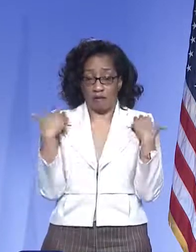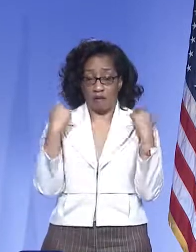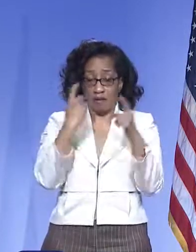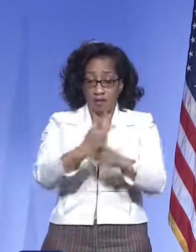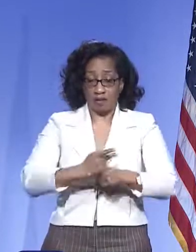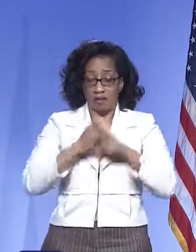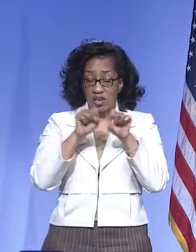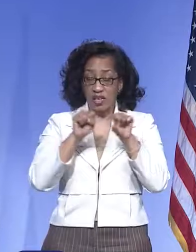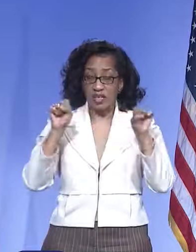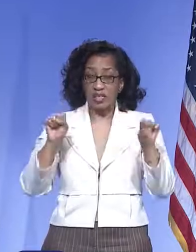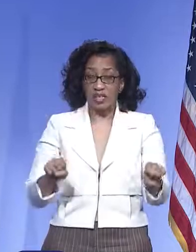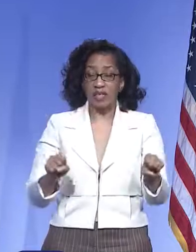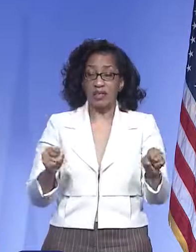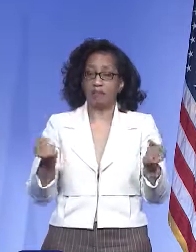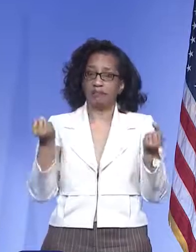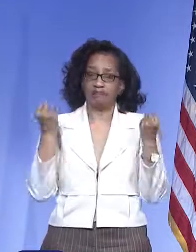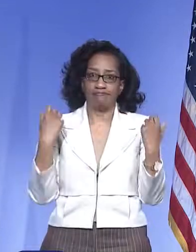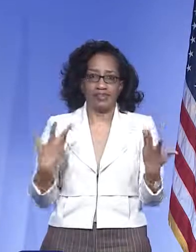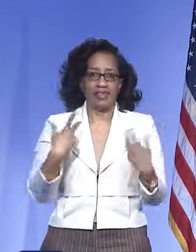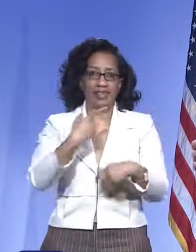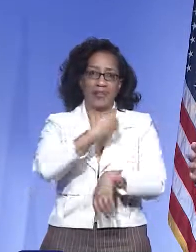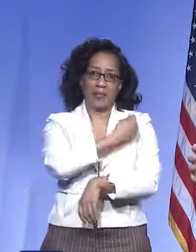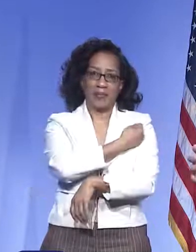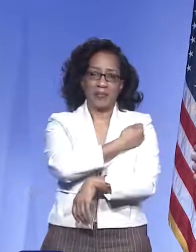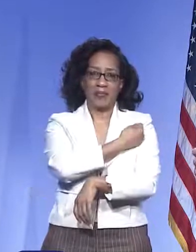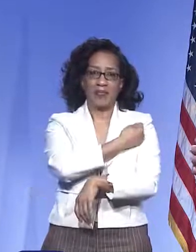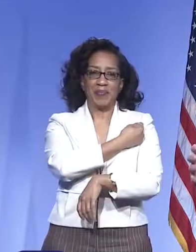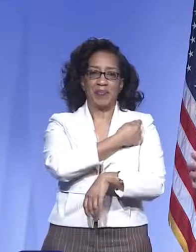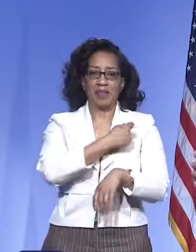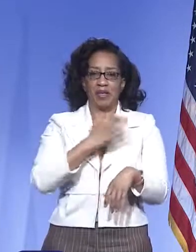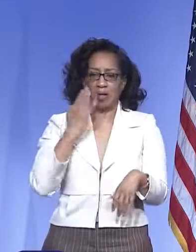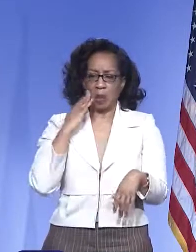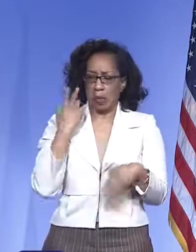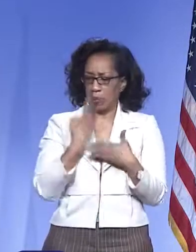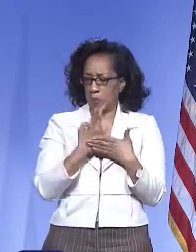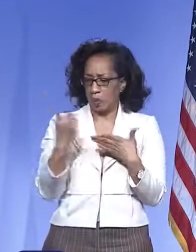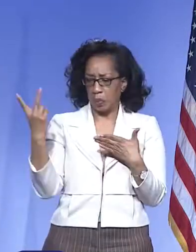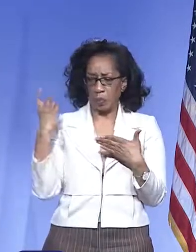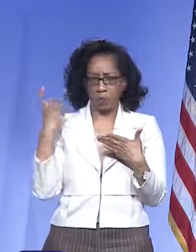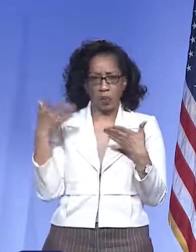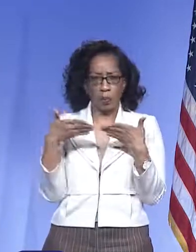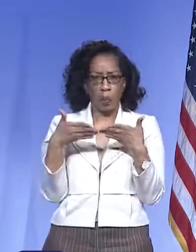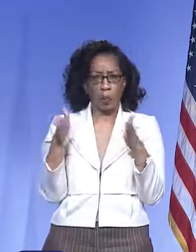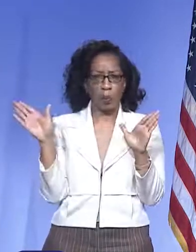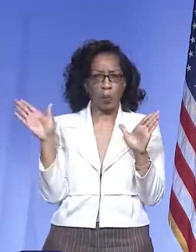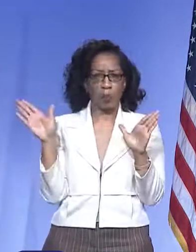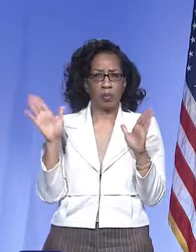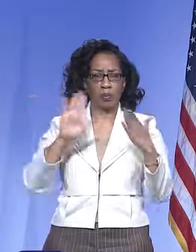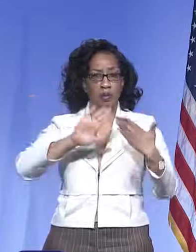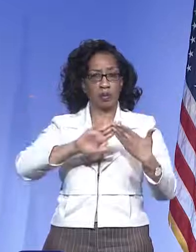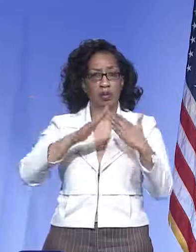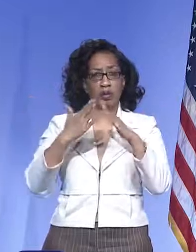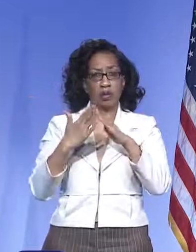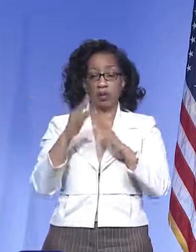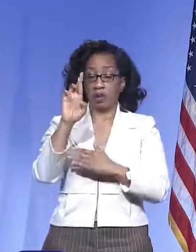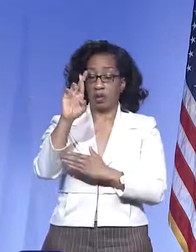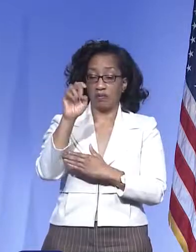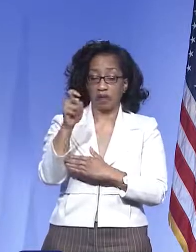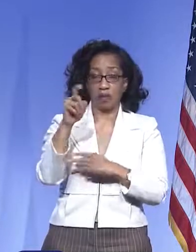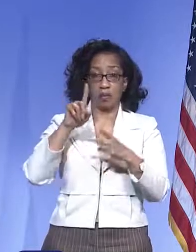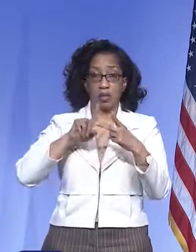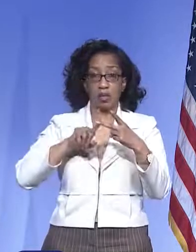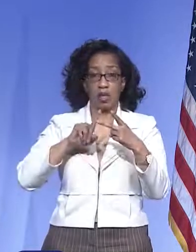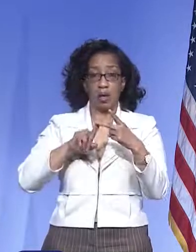a significant number of vaccinations. And as you know, about 2 weeks ago, we opened that up to our community pharmacies and our